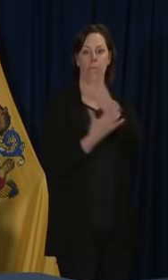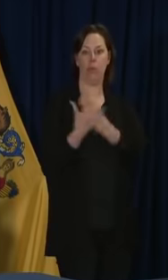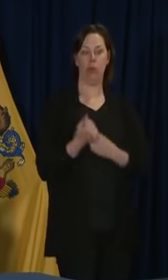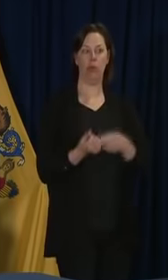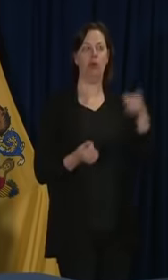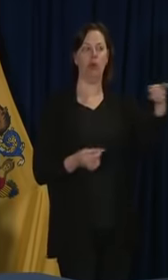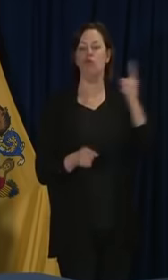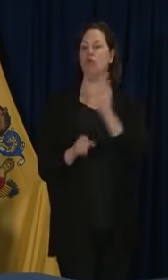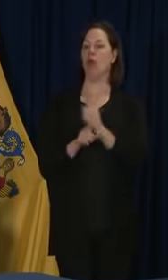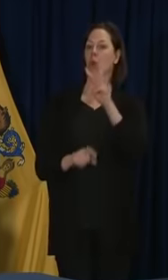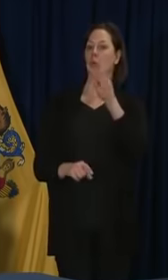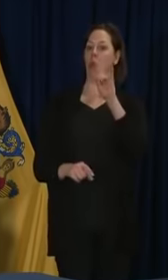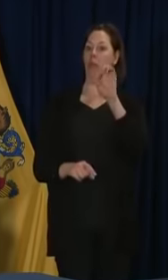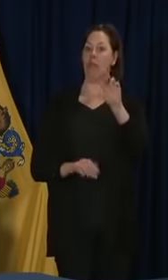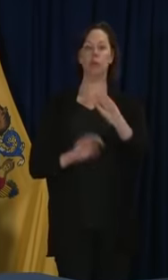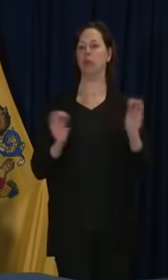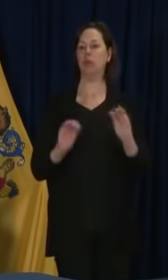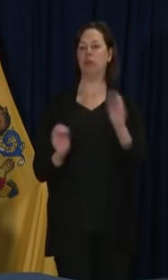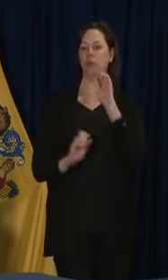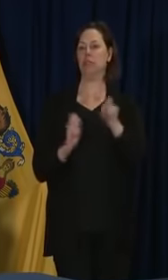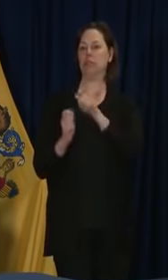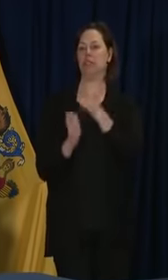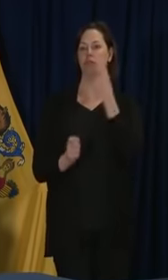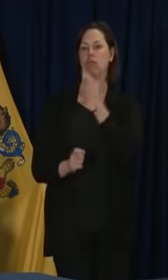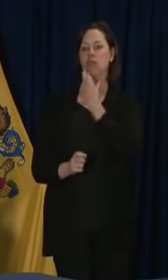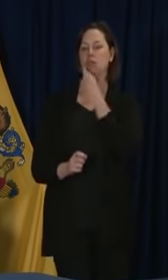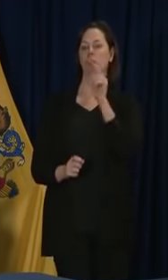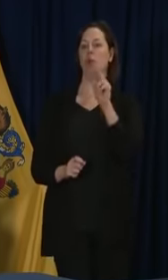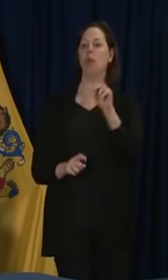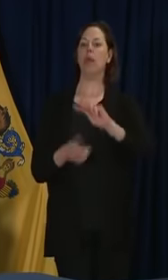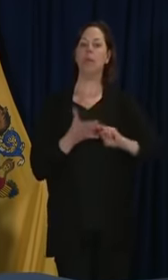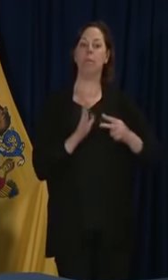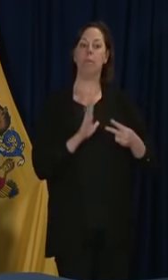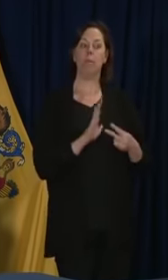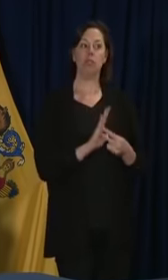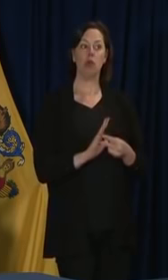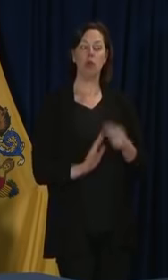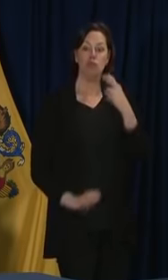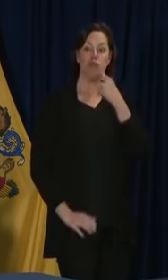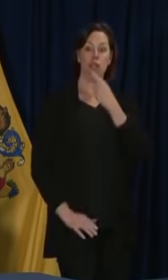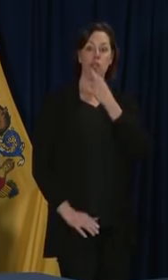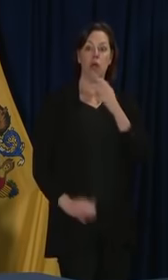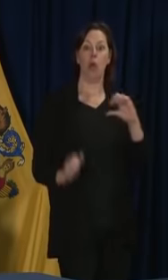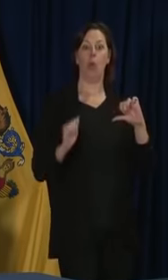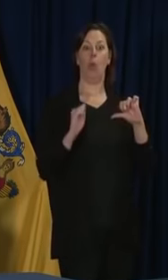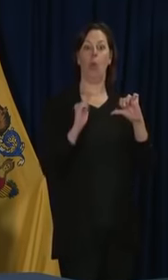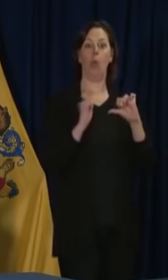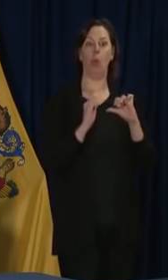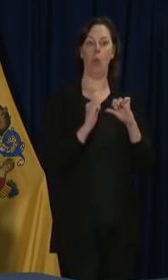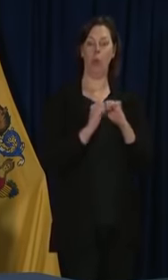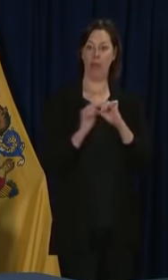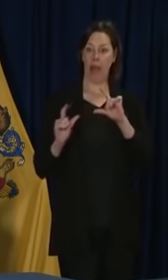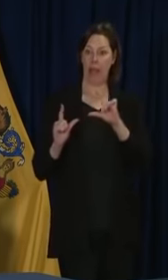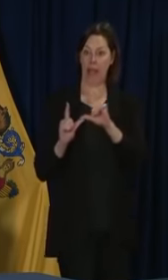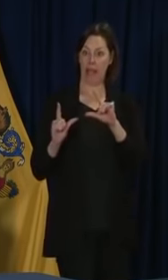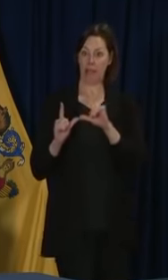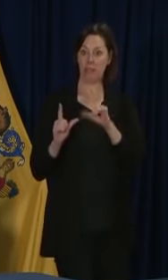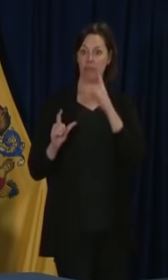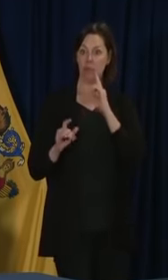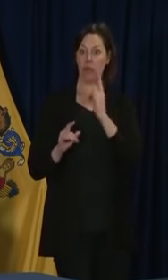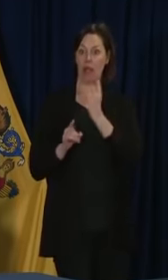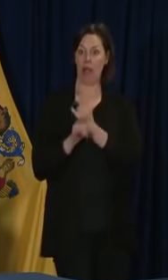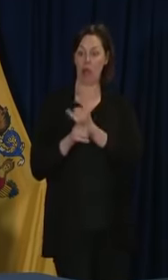written. I think if you read the EO, it's written so that you can see that restaurants that have, whether they have a liquor license or not, can do takeout